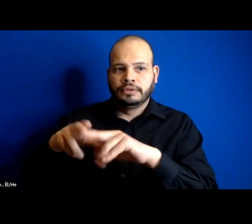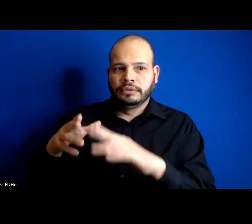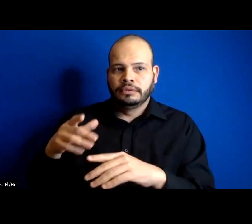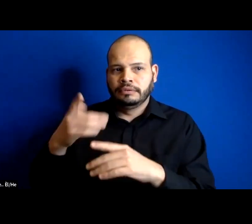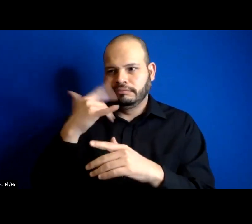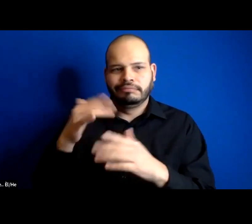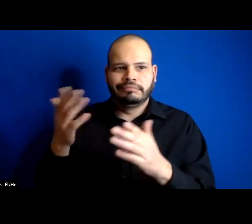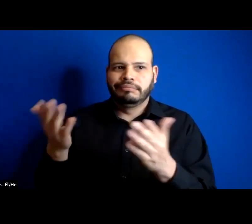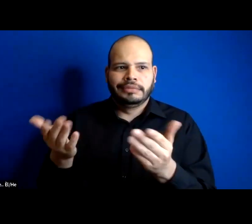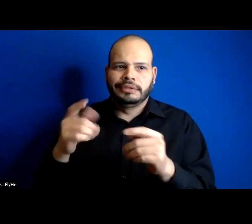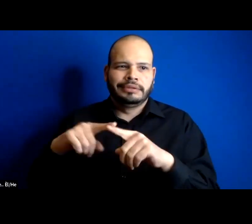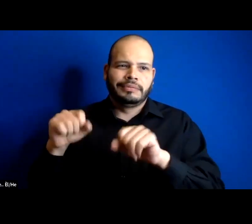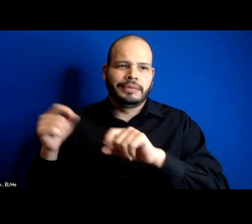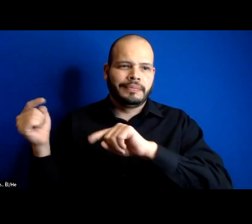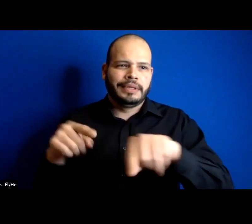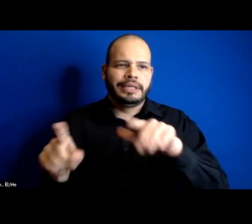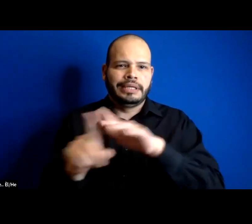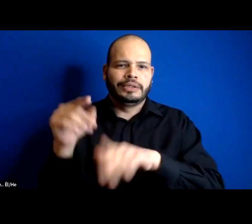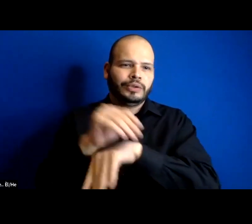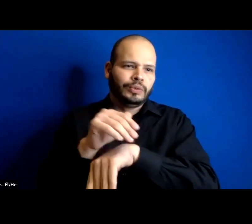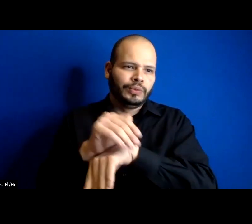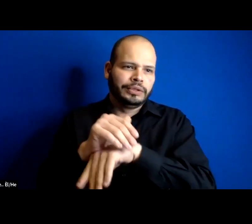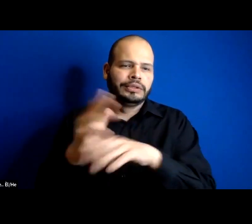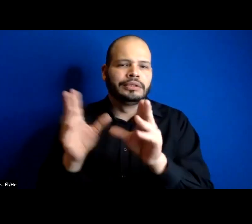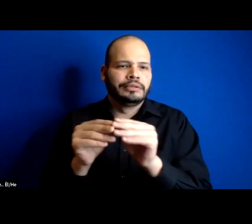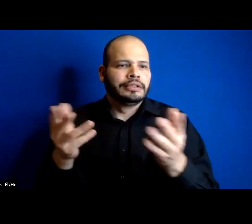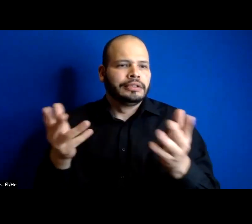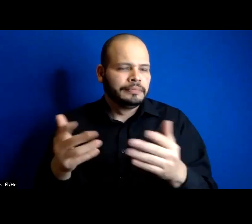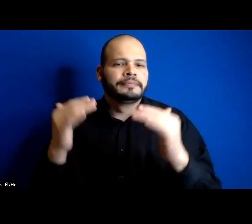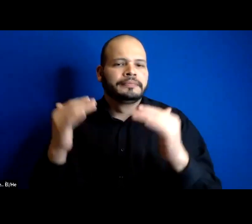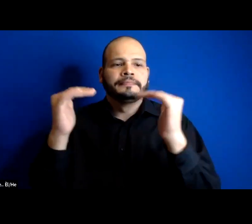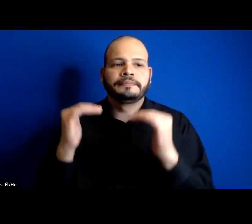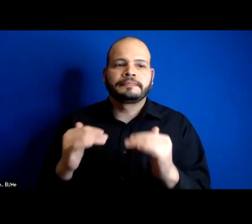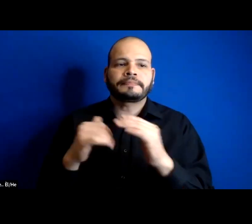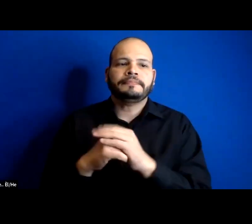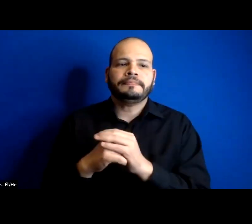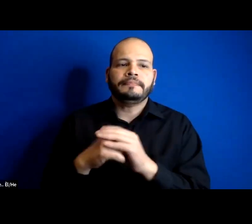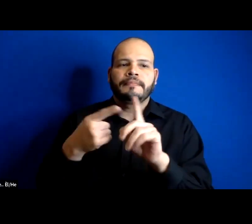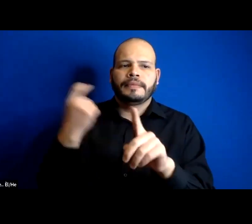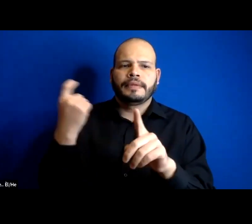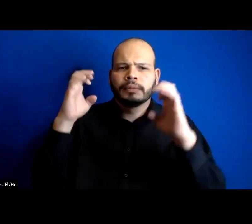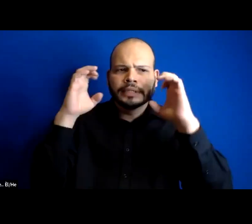evening. So moving on, can we hear from someone from the Education Committee?